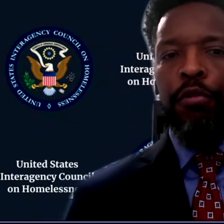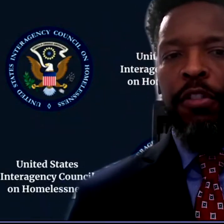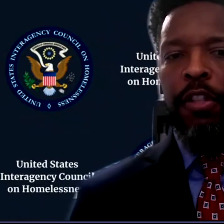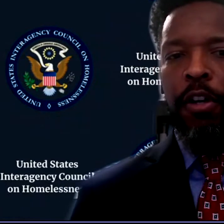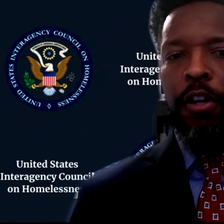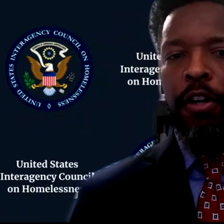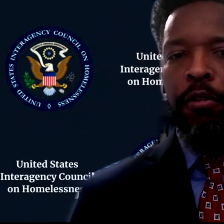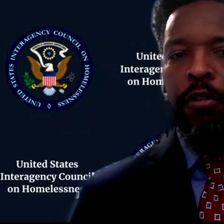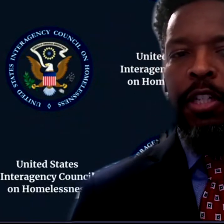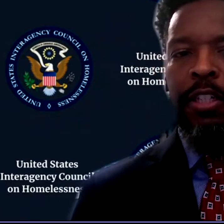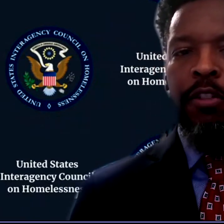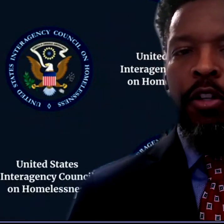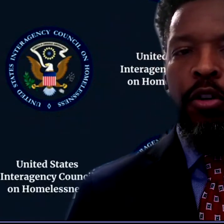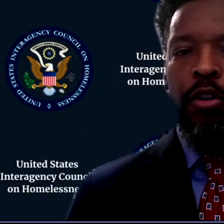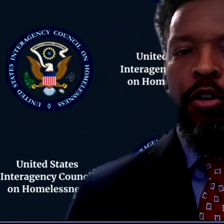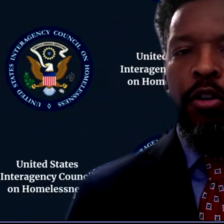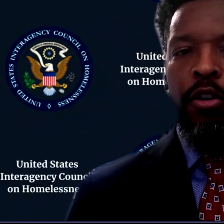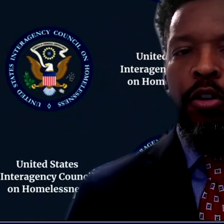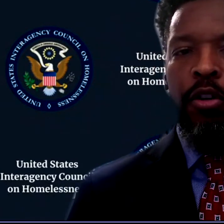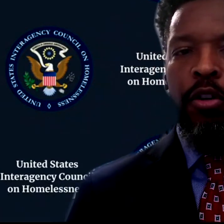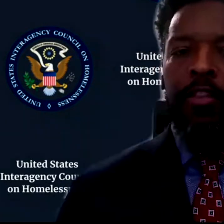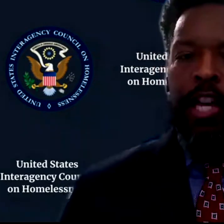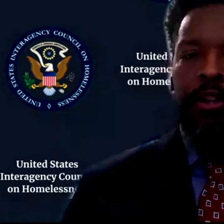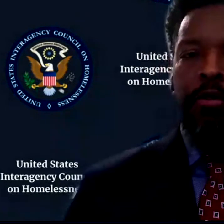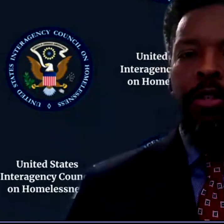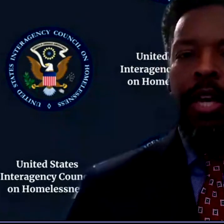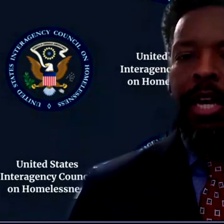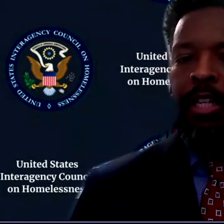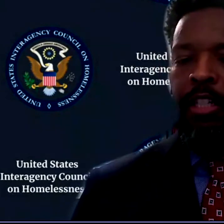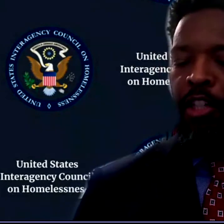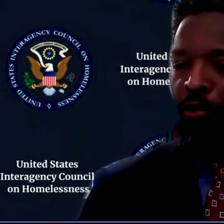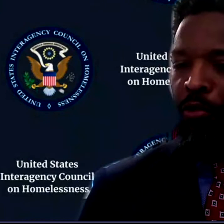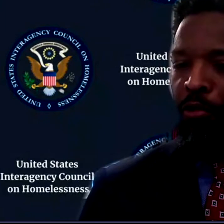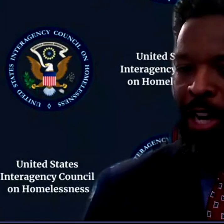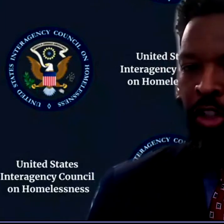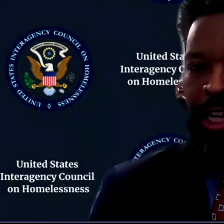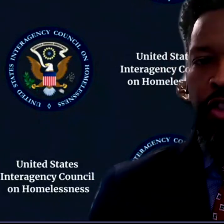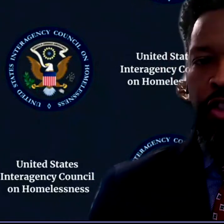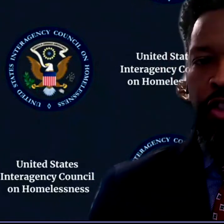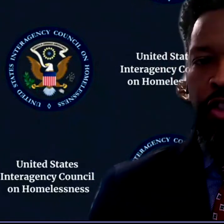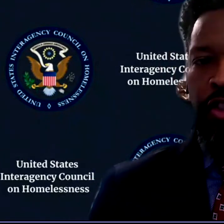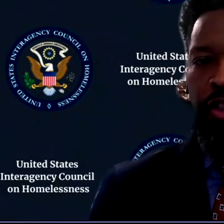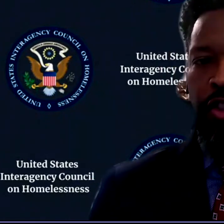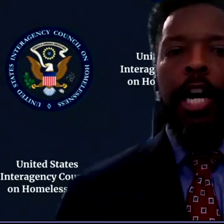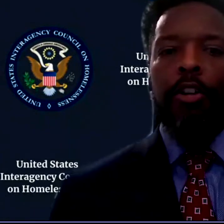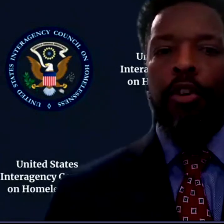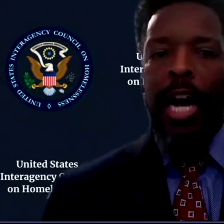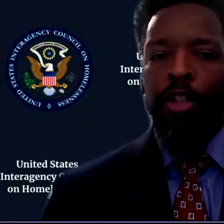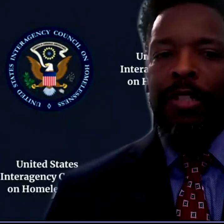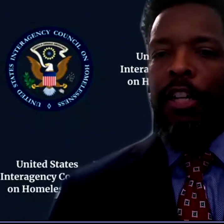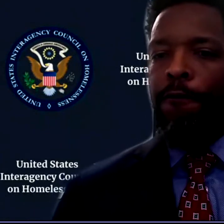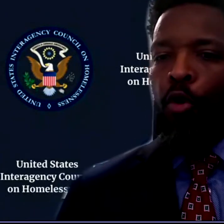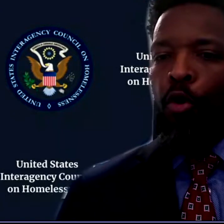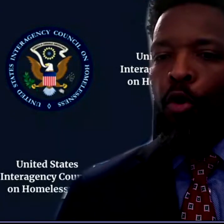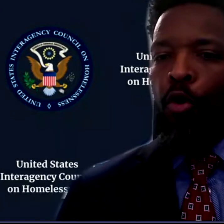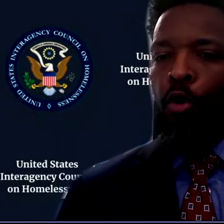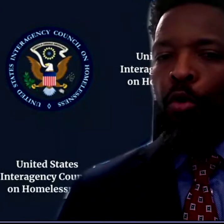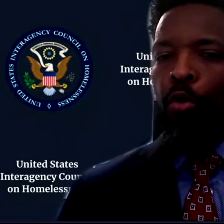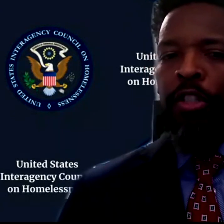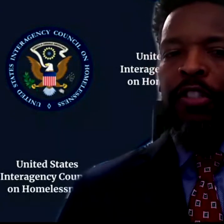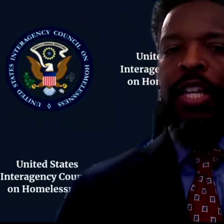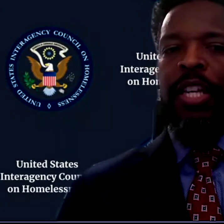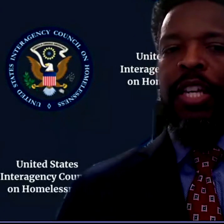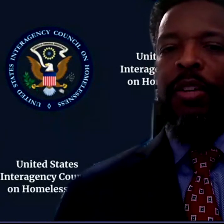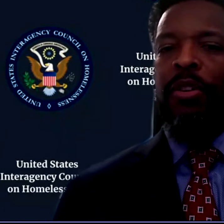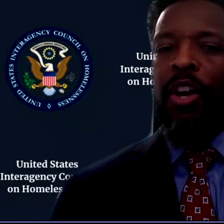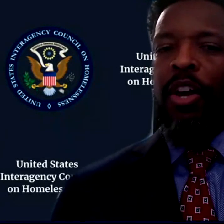those Houstonians who are homeless. Again, thank you and congratulations on your accomplishments. I look forward